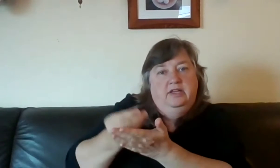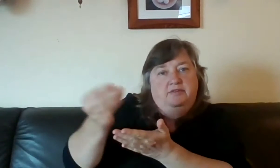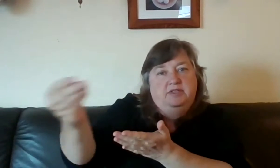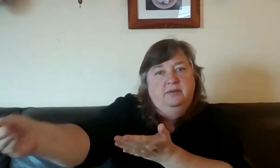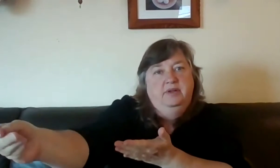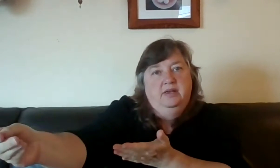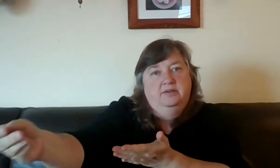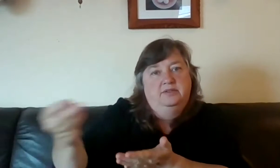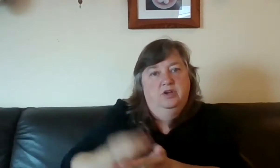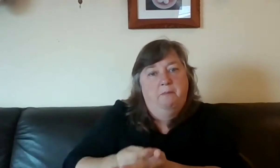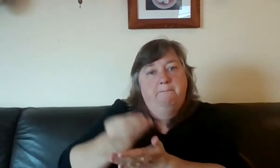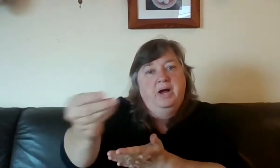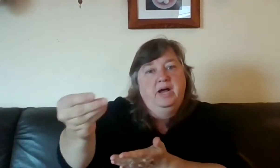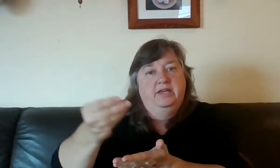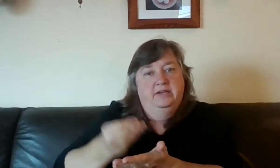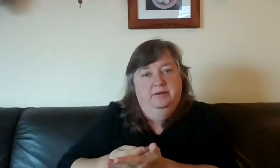give it to somebody else. So you're buying.